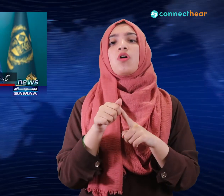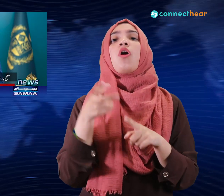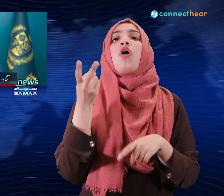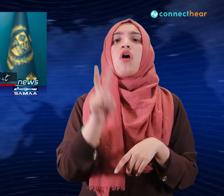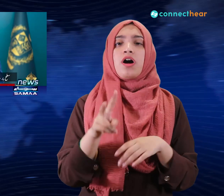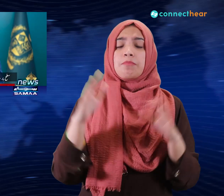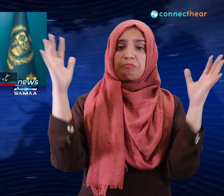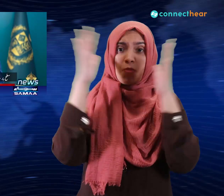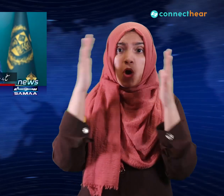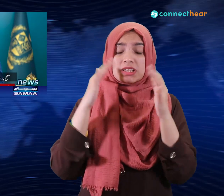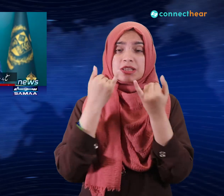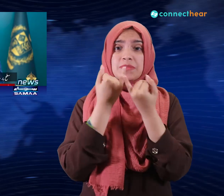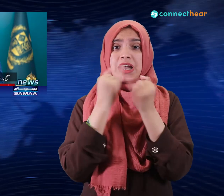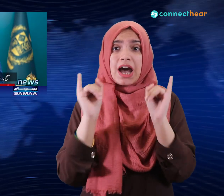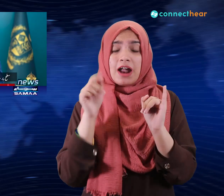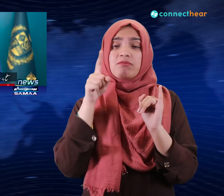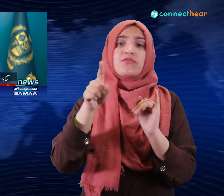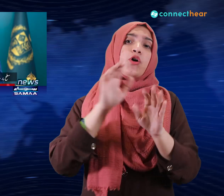to the triple crisis.